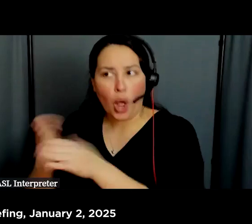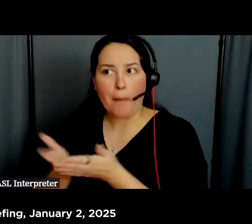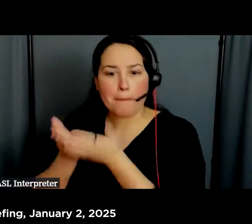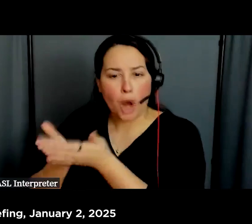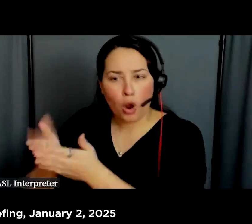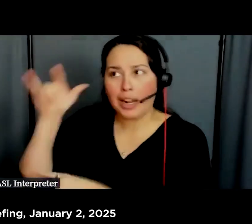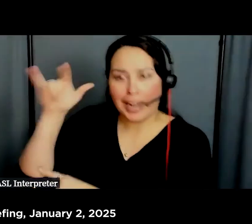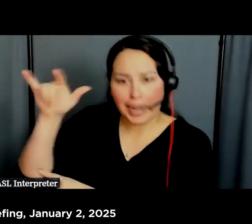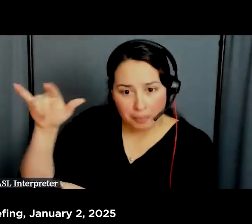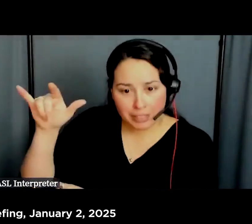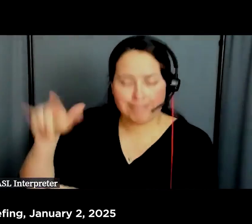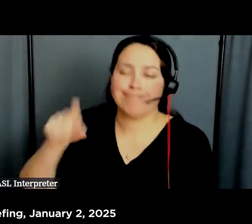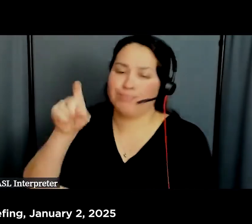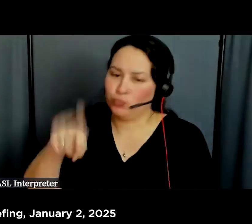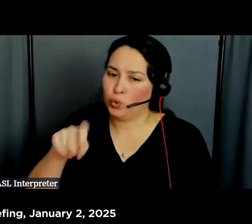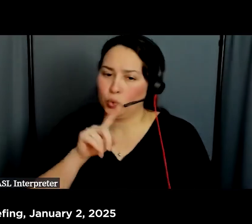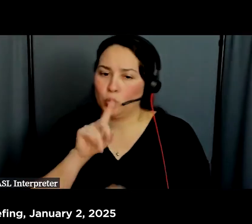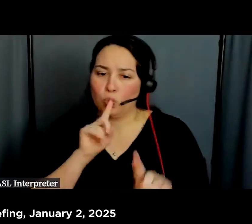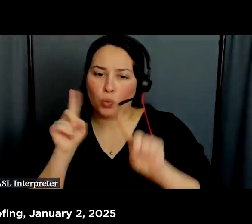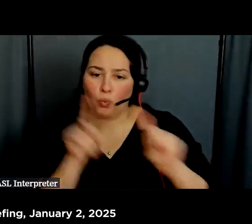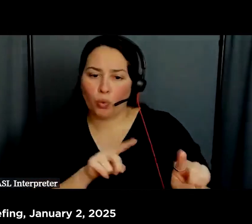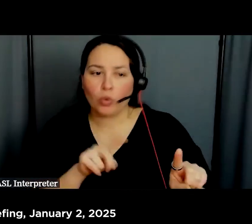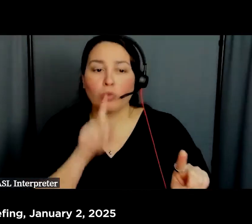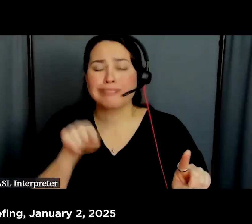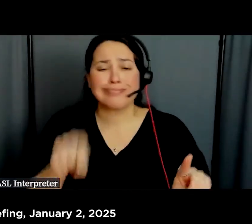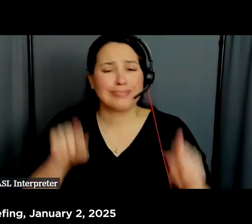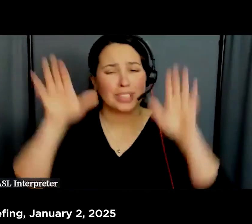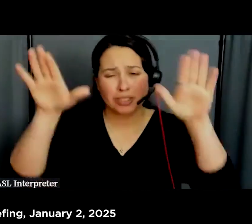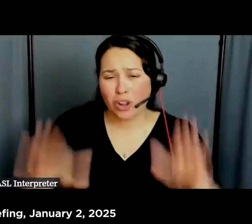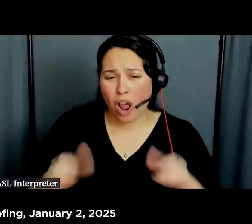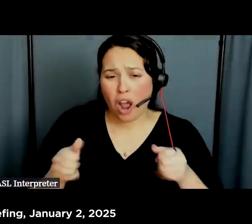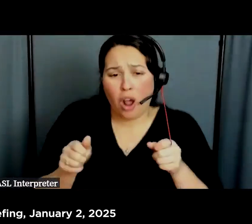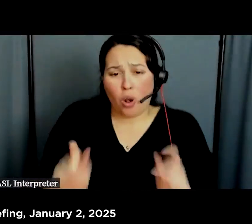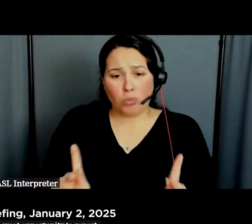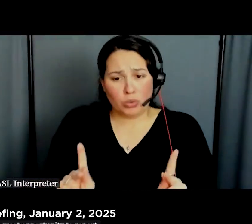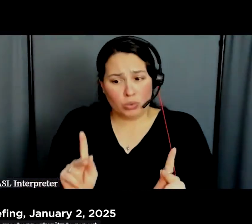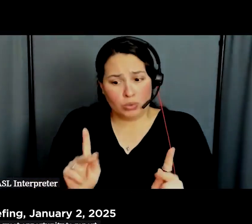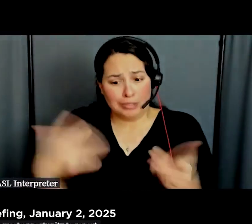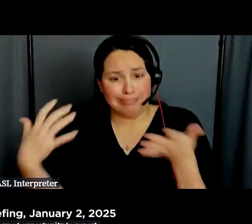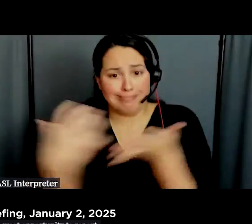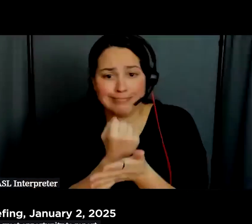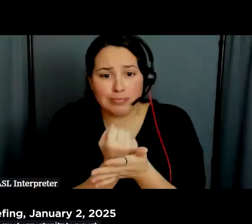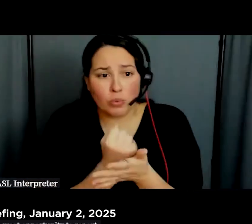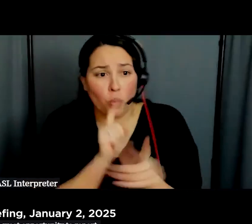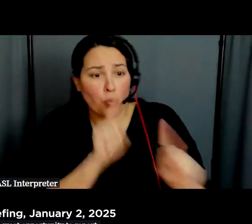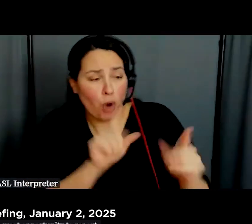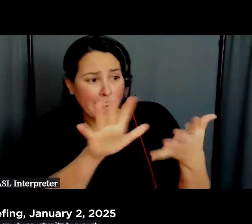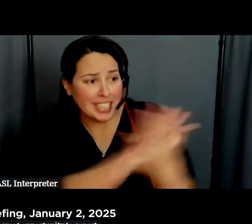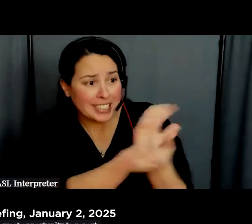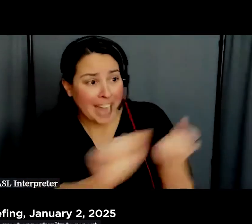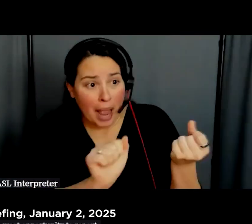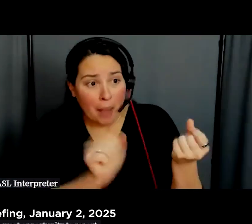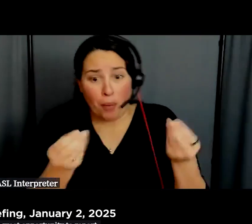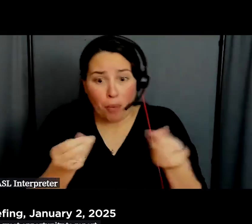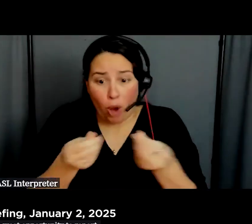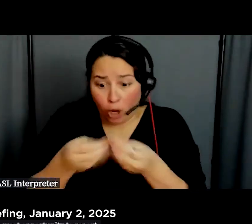reported. This is a great opportunity to report any damaged or lost property due to Helene.